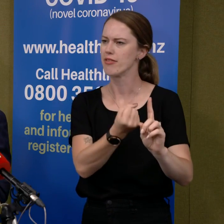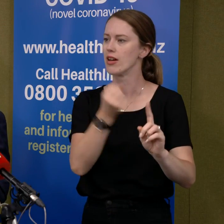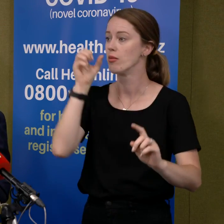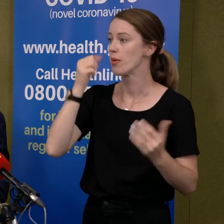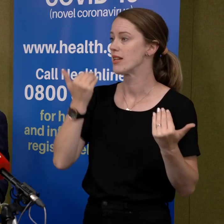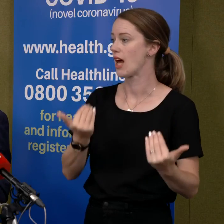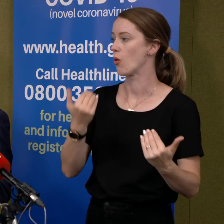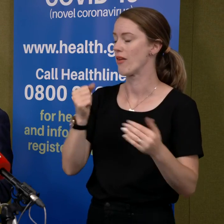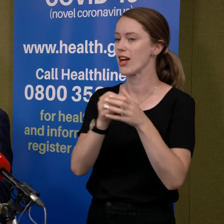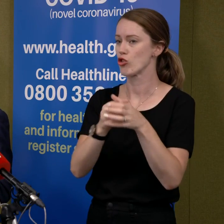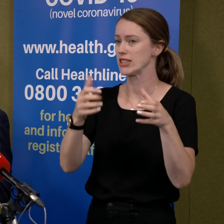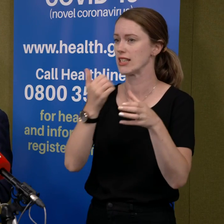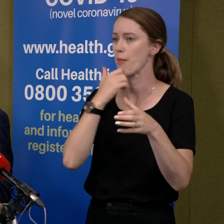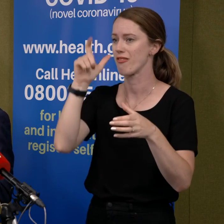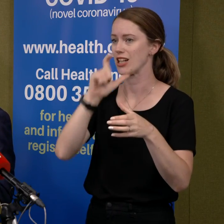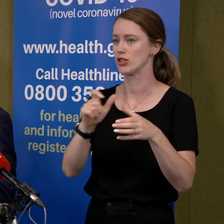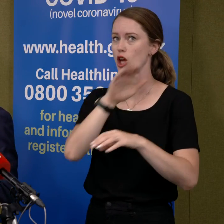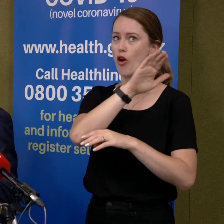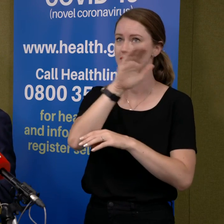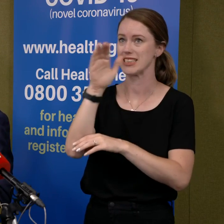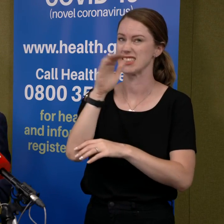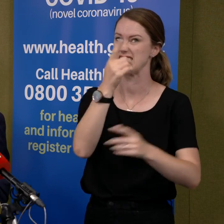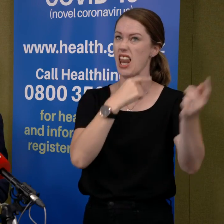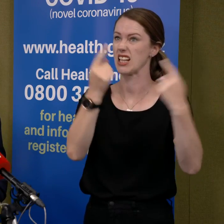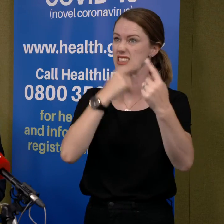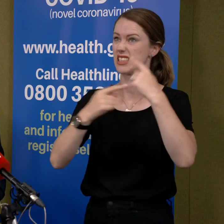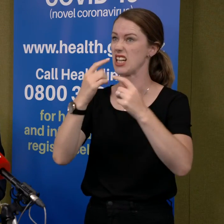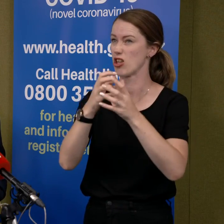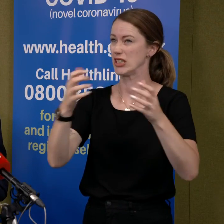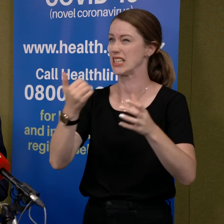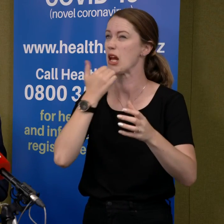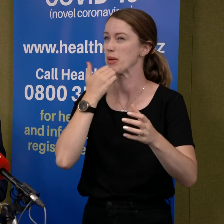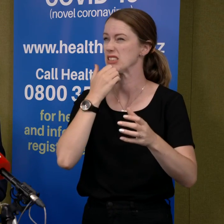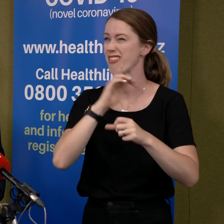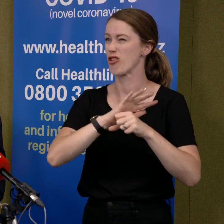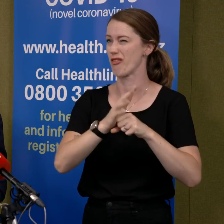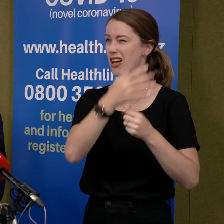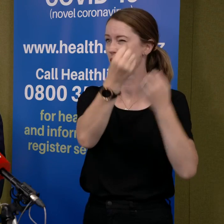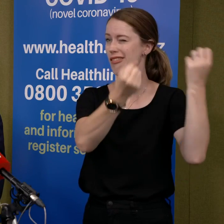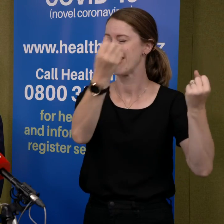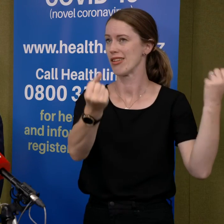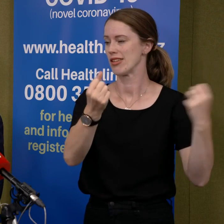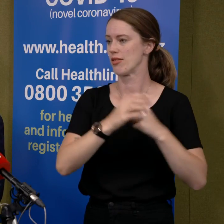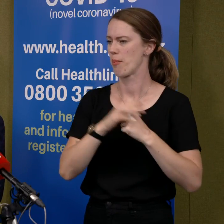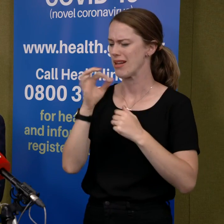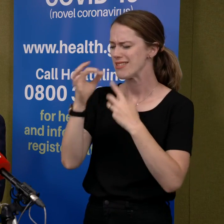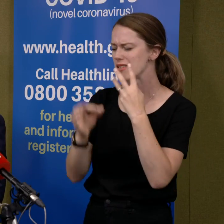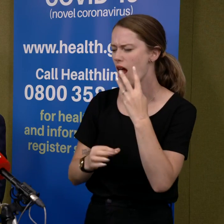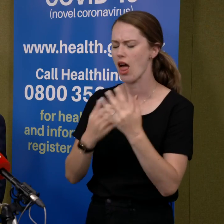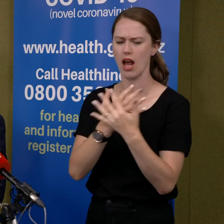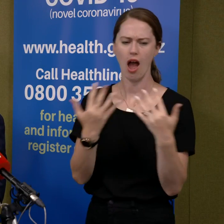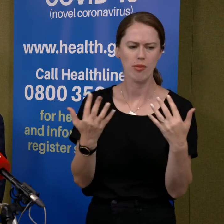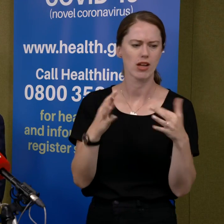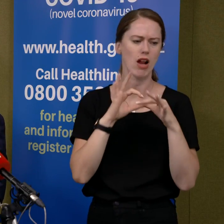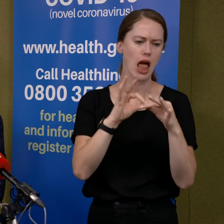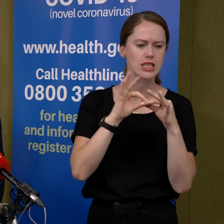we now have an increasing number of countries overseas that are reporting increasing numbers of cases. I don't have the detailed breakdown of how many